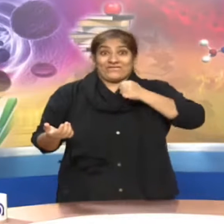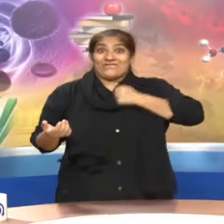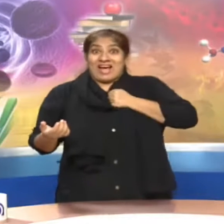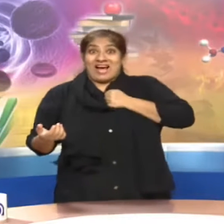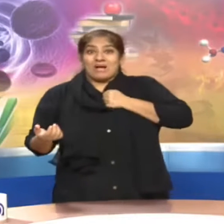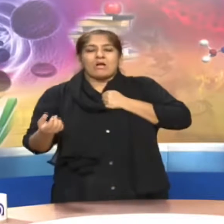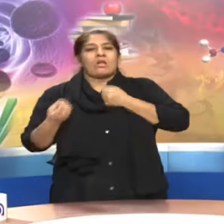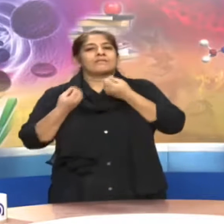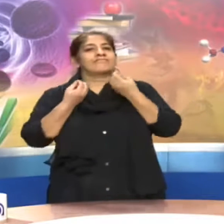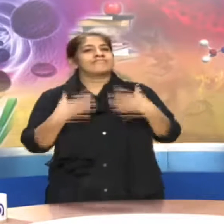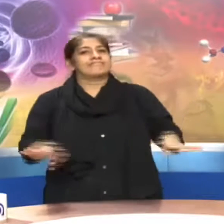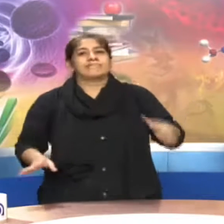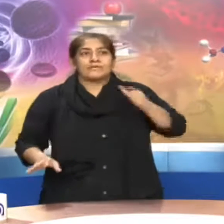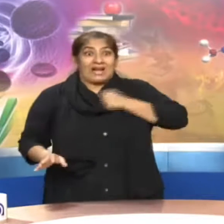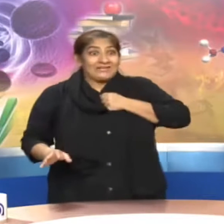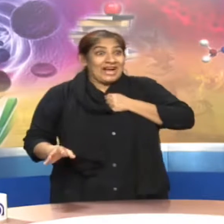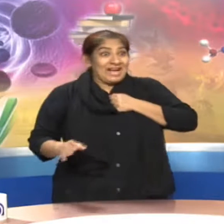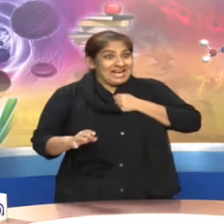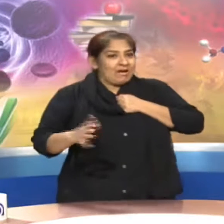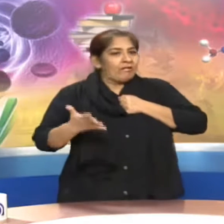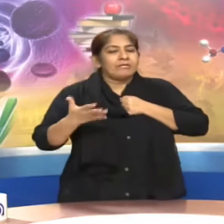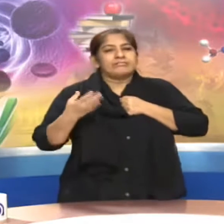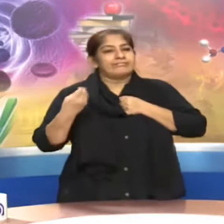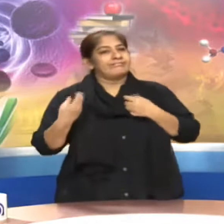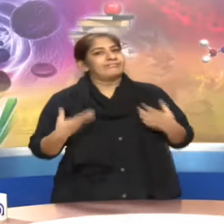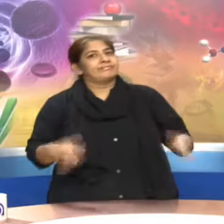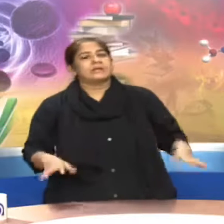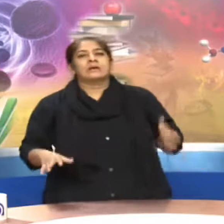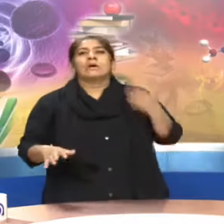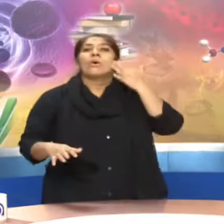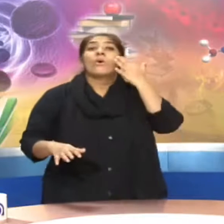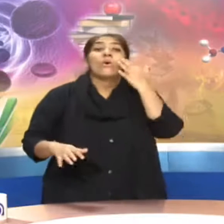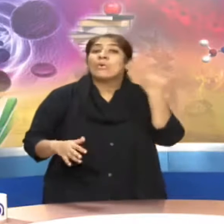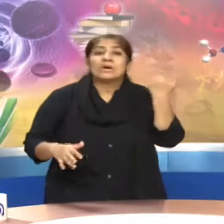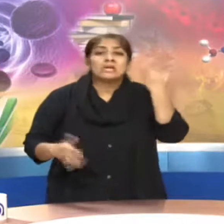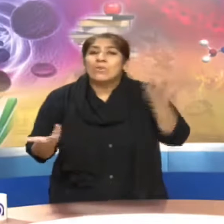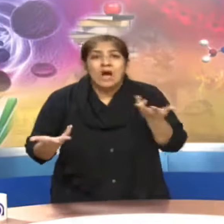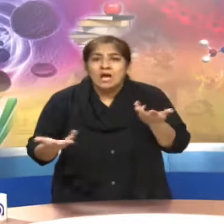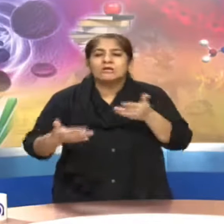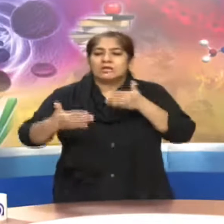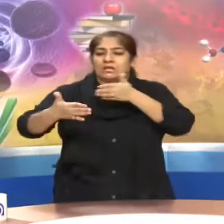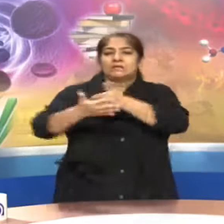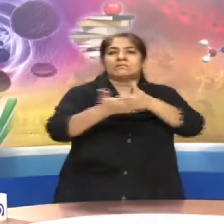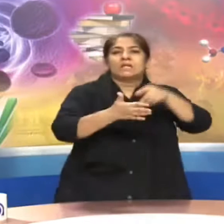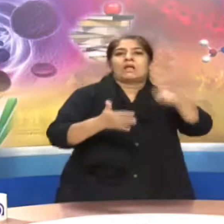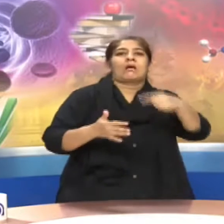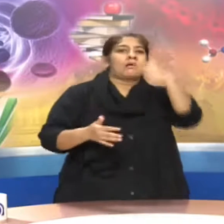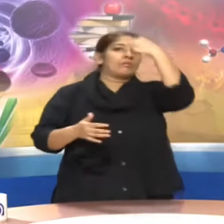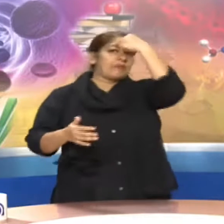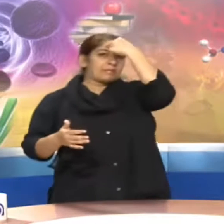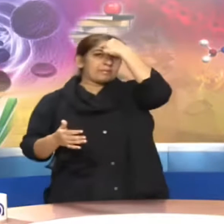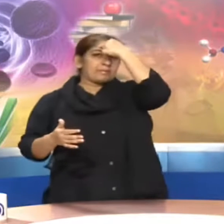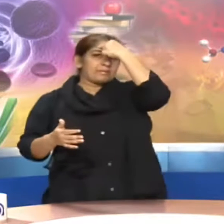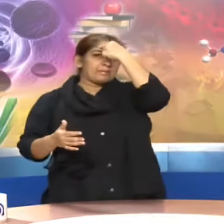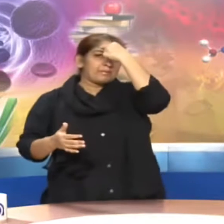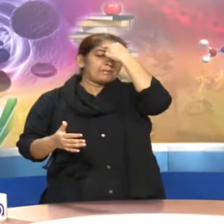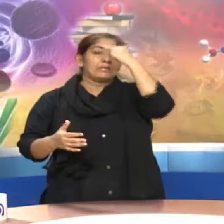Take any example, like any work, and in any organization we